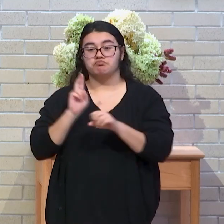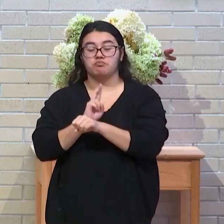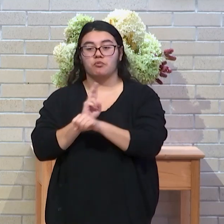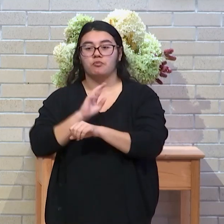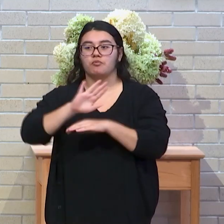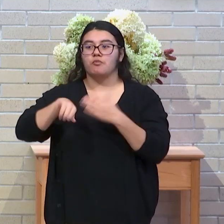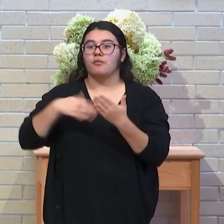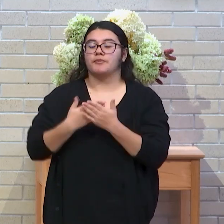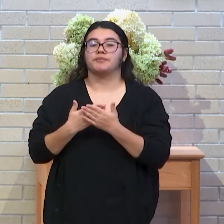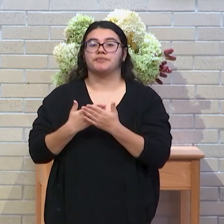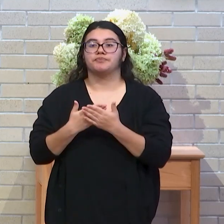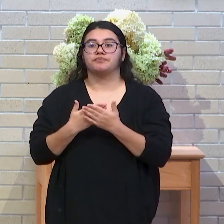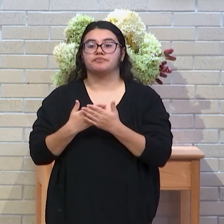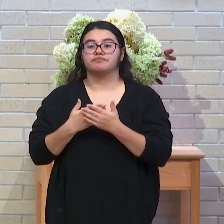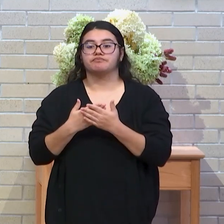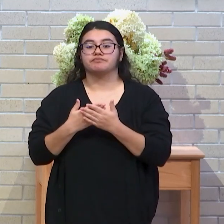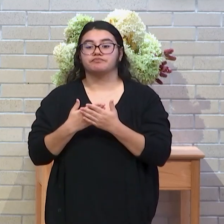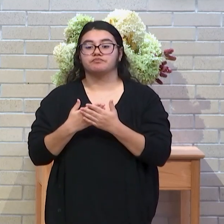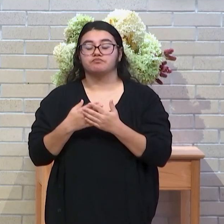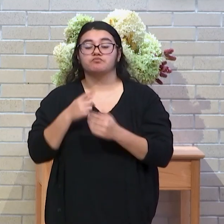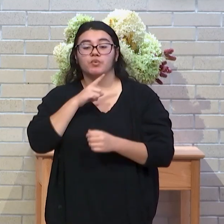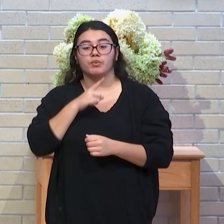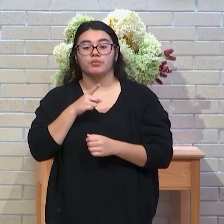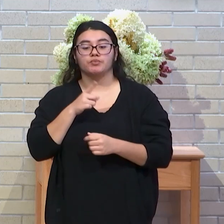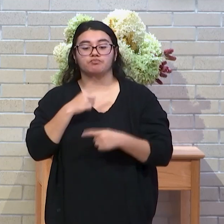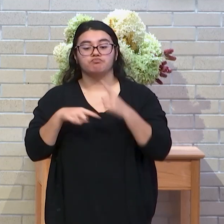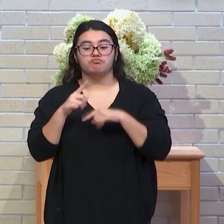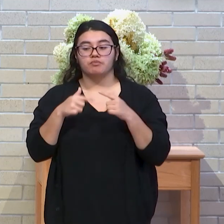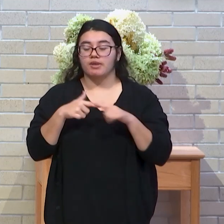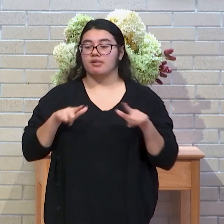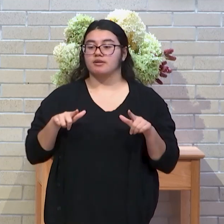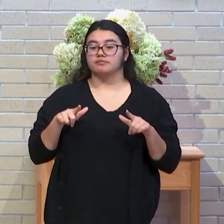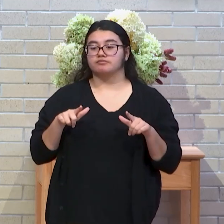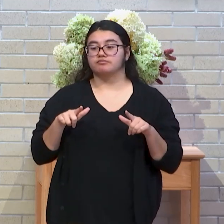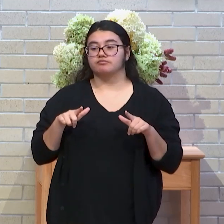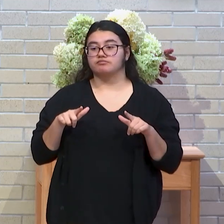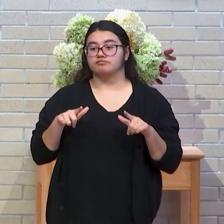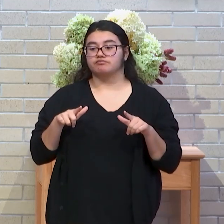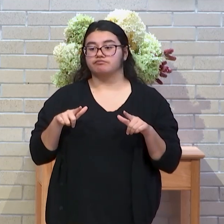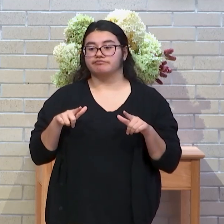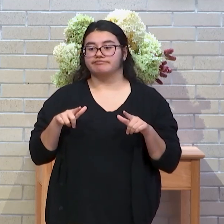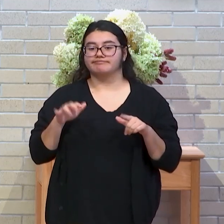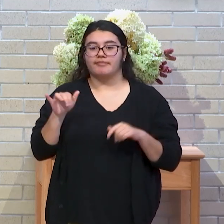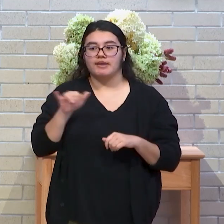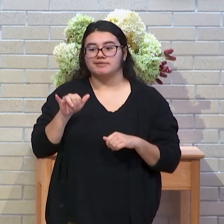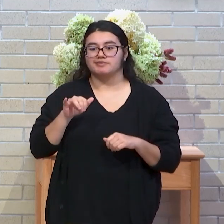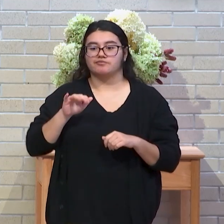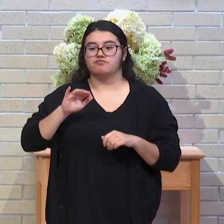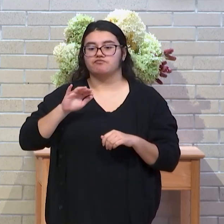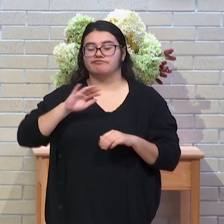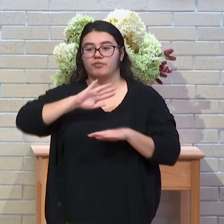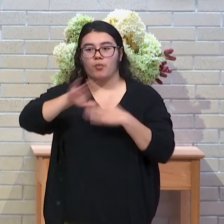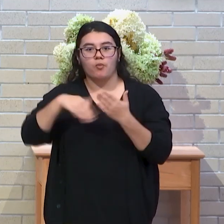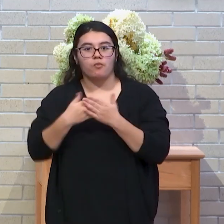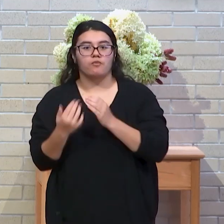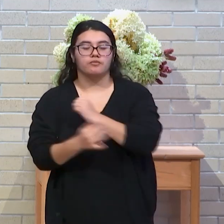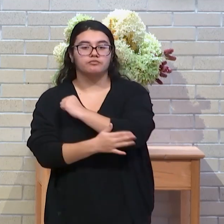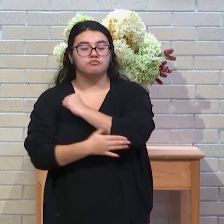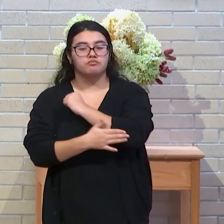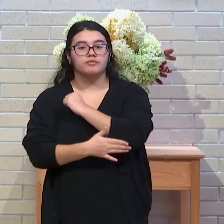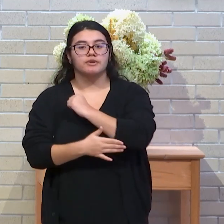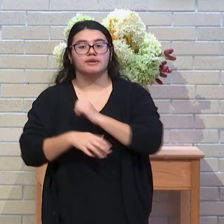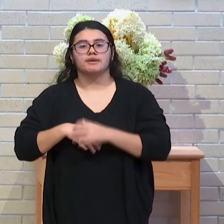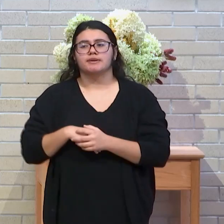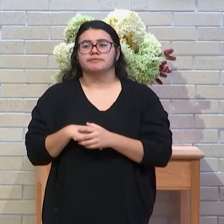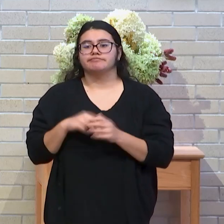language is not universal, but we were able to pick up enough of each other's language. It's like the equivalent of a Spanish speaker having a conversation with someone who speaks